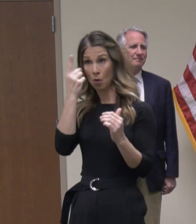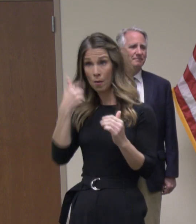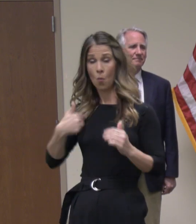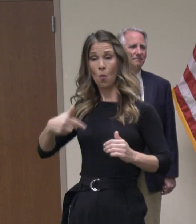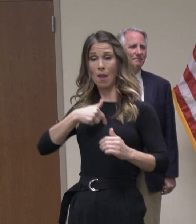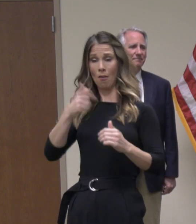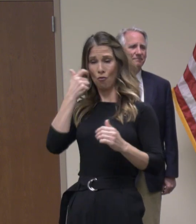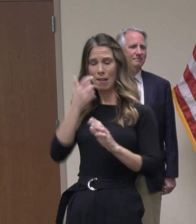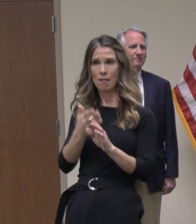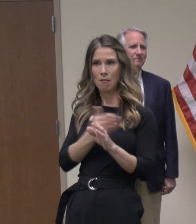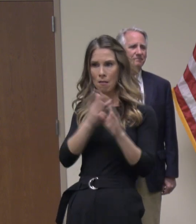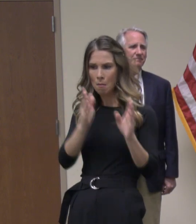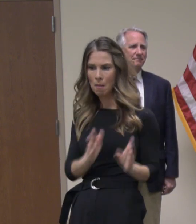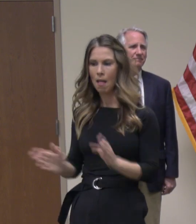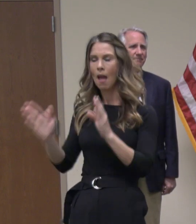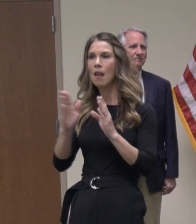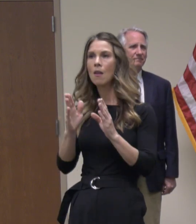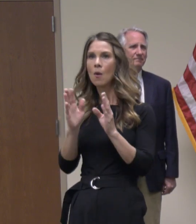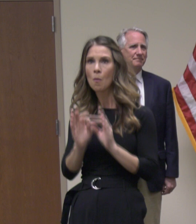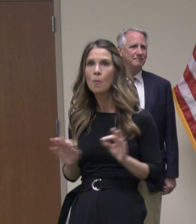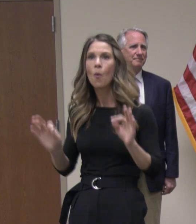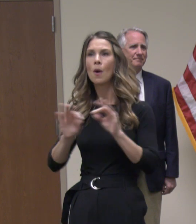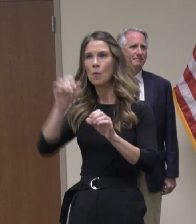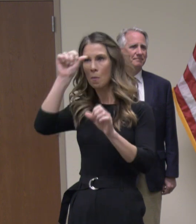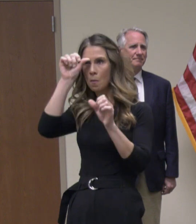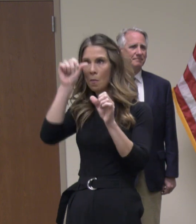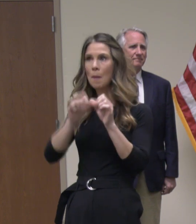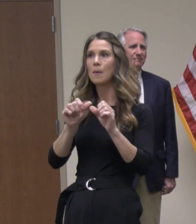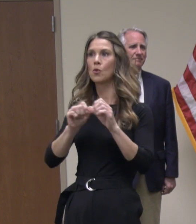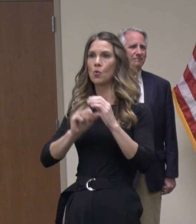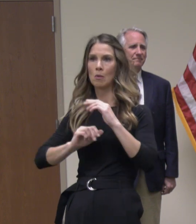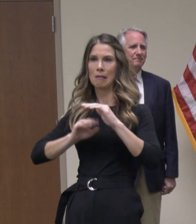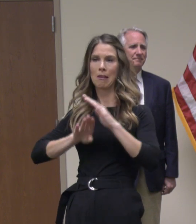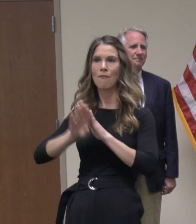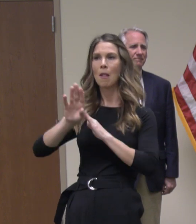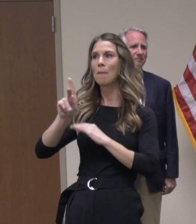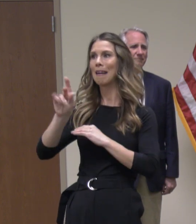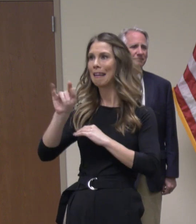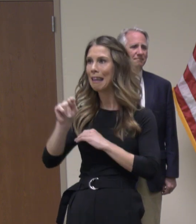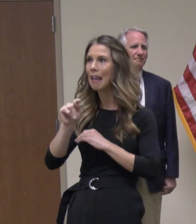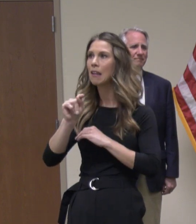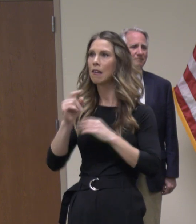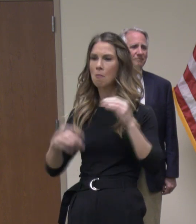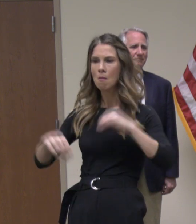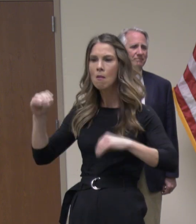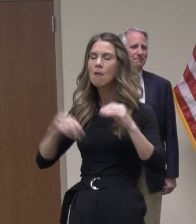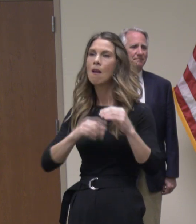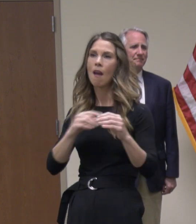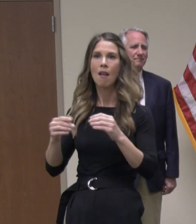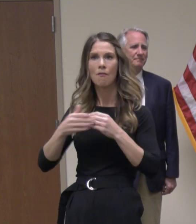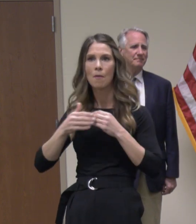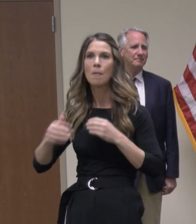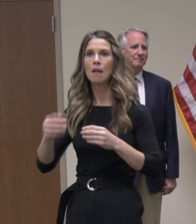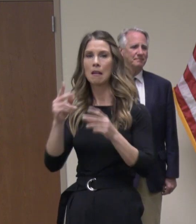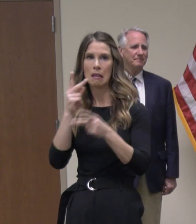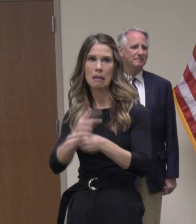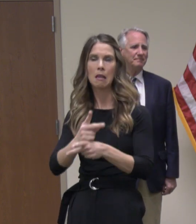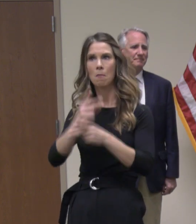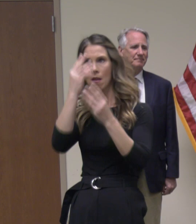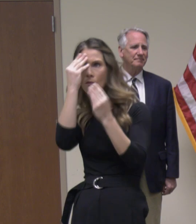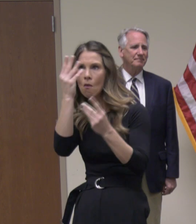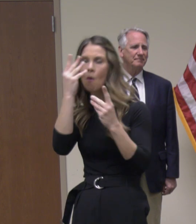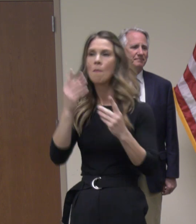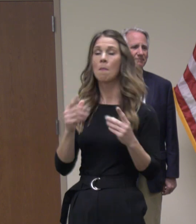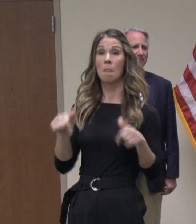plan, build a kit, and stay informed. I have to say, I have been incredibly impressed how our